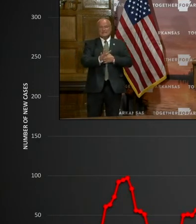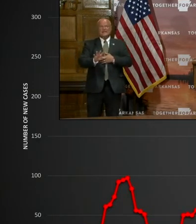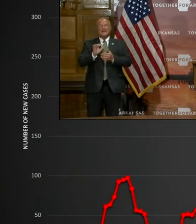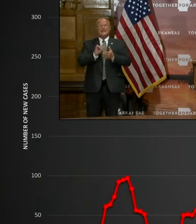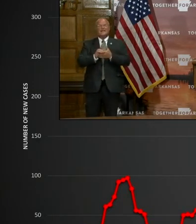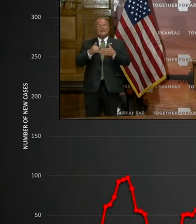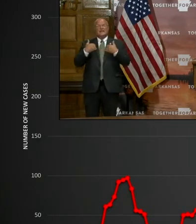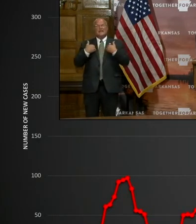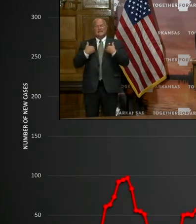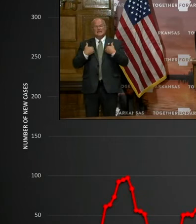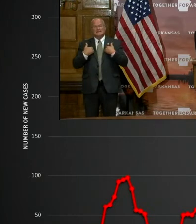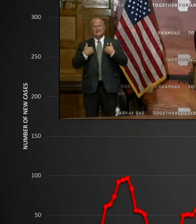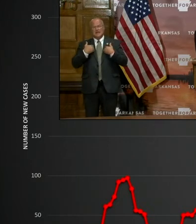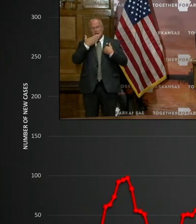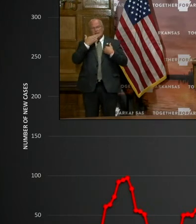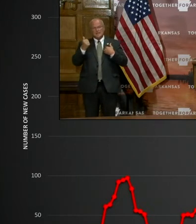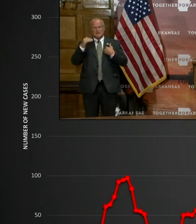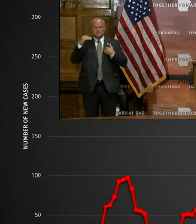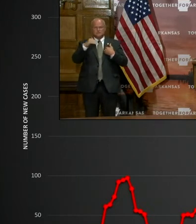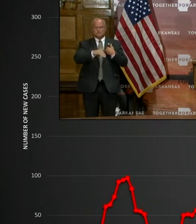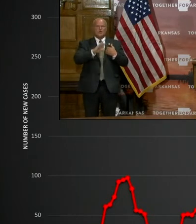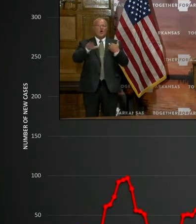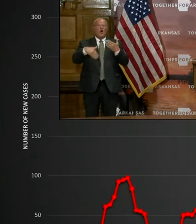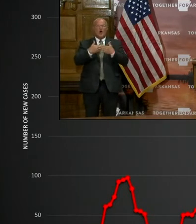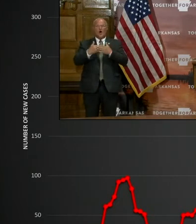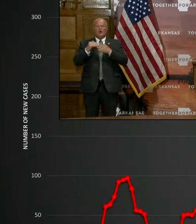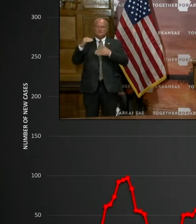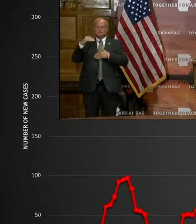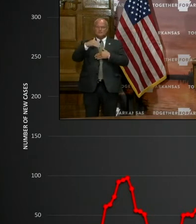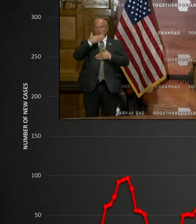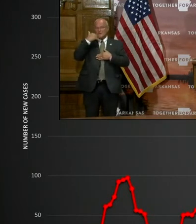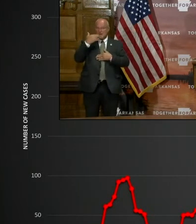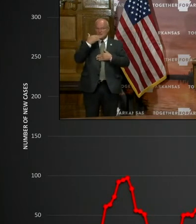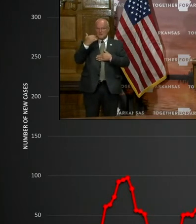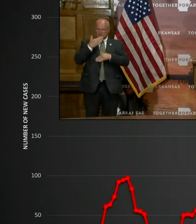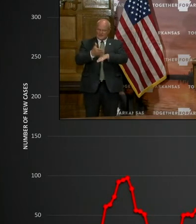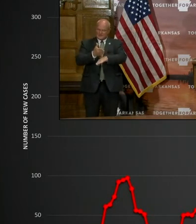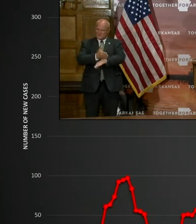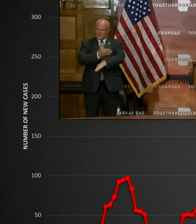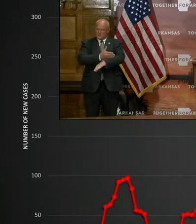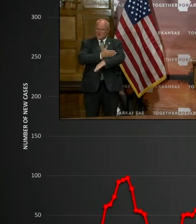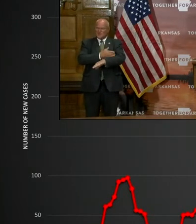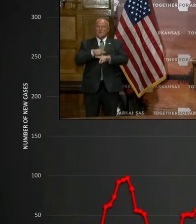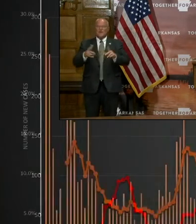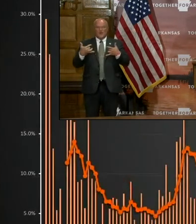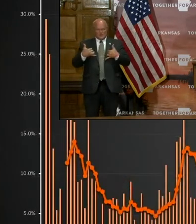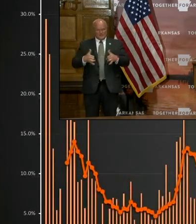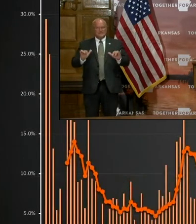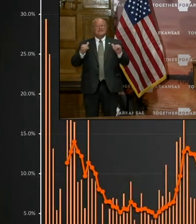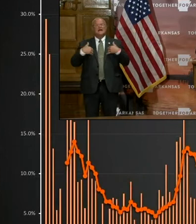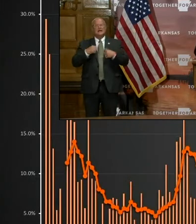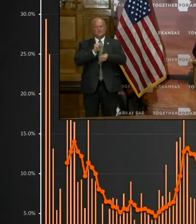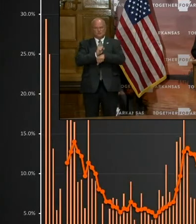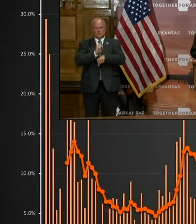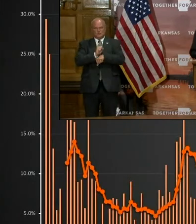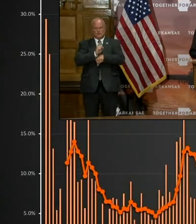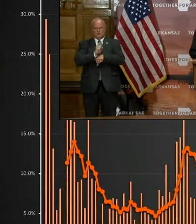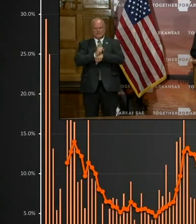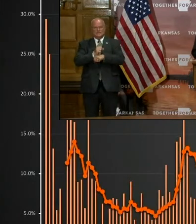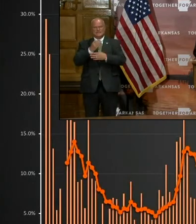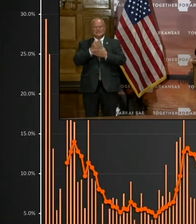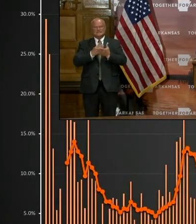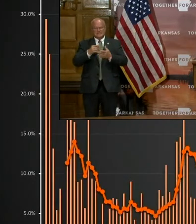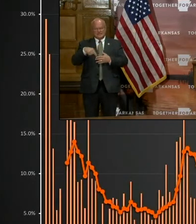has a better trend line. So all the trend lines are better and improved, but we still have work to do on some of